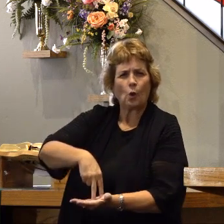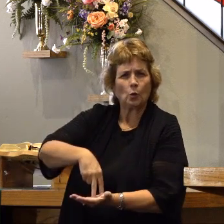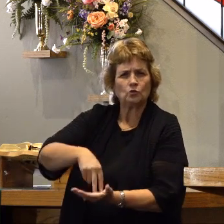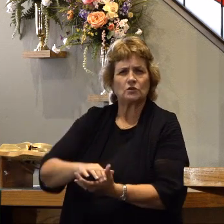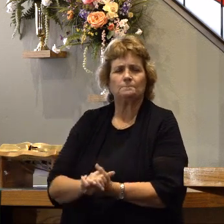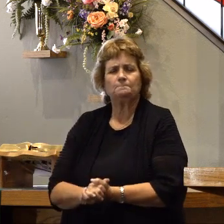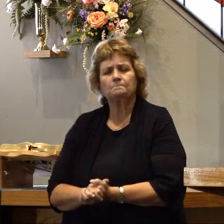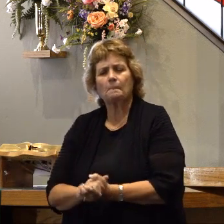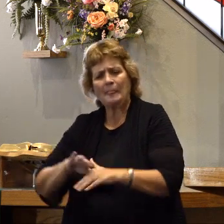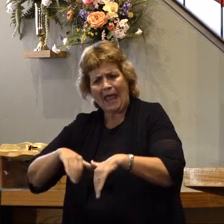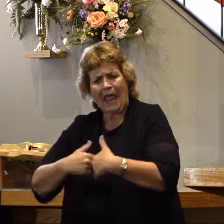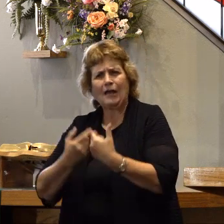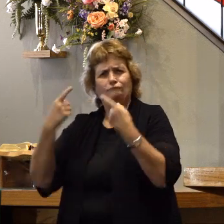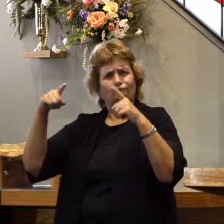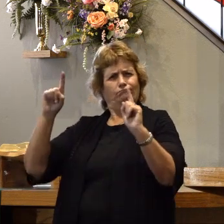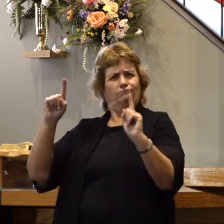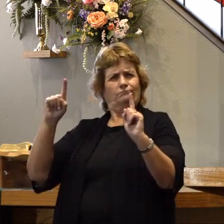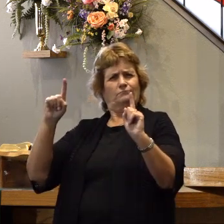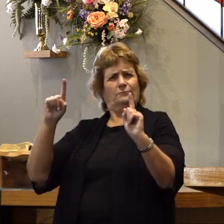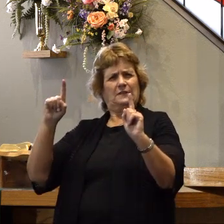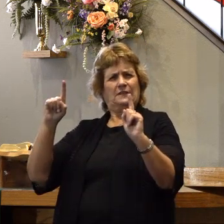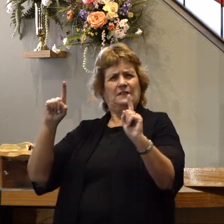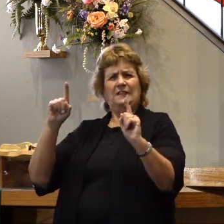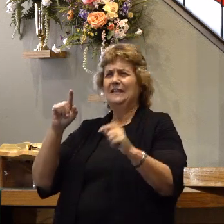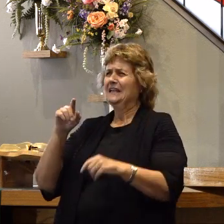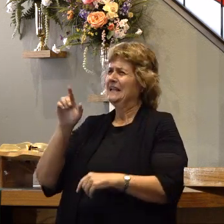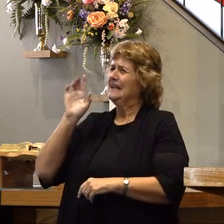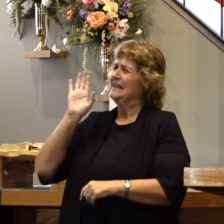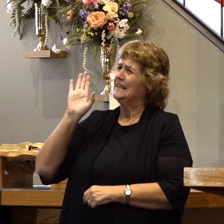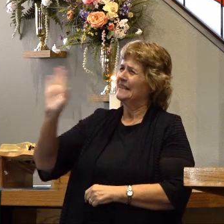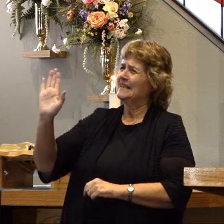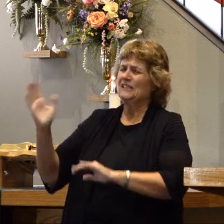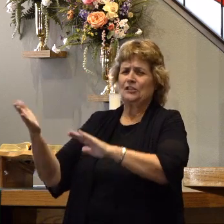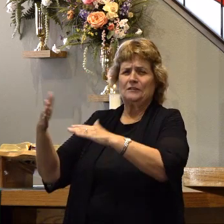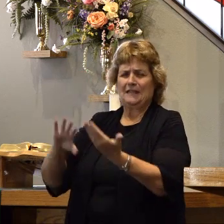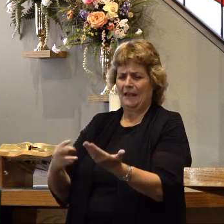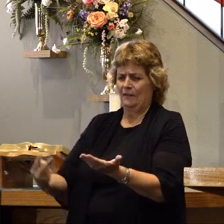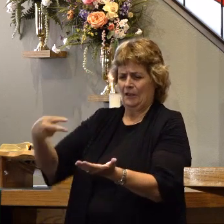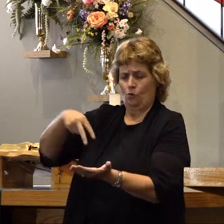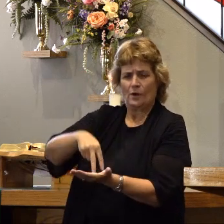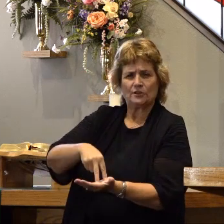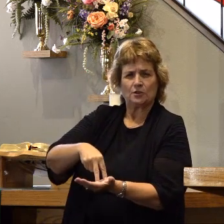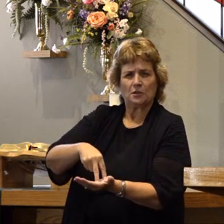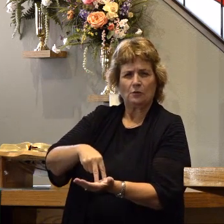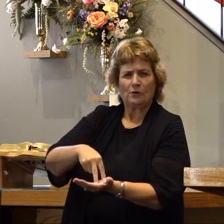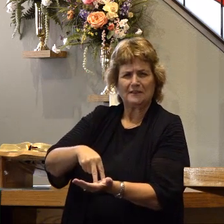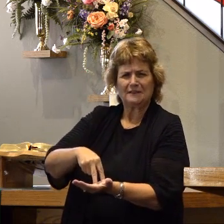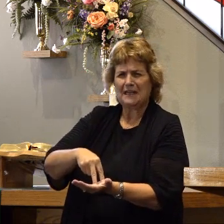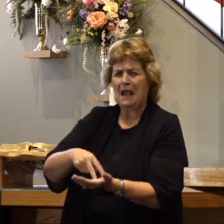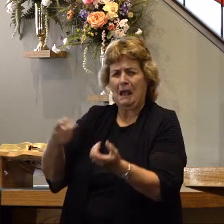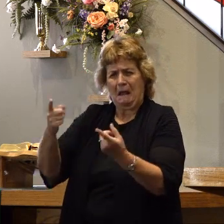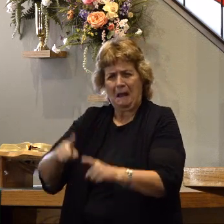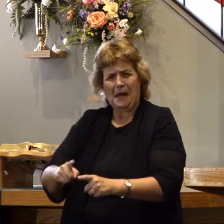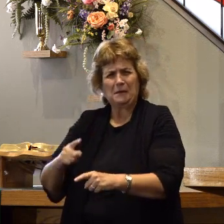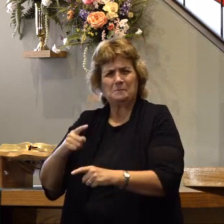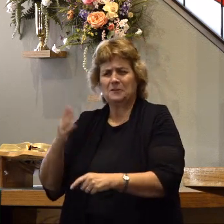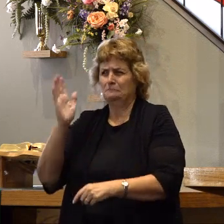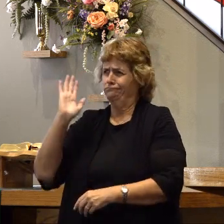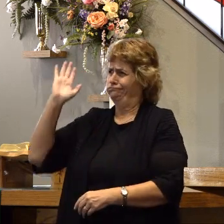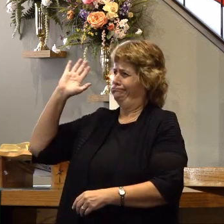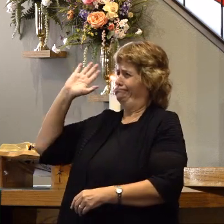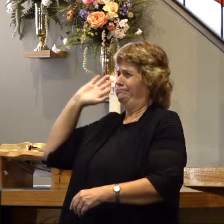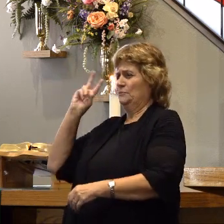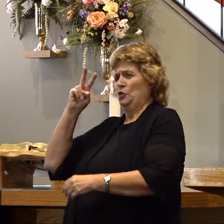this through the cross. His death and his resurrection, events that took place almost 2,000 years ago.